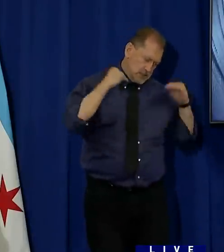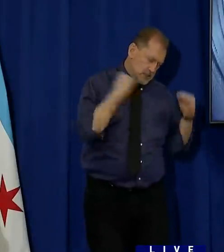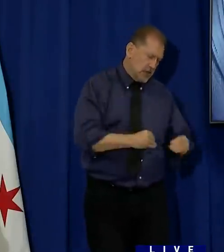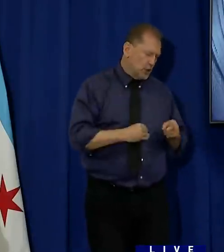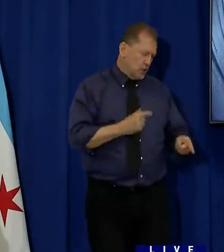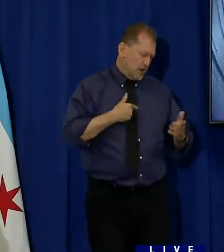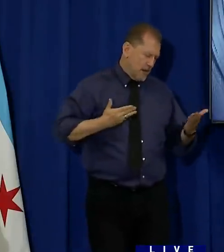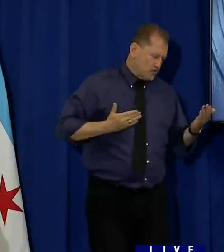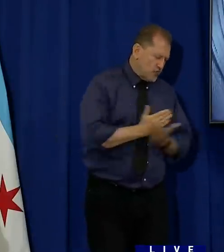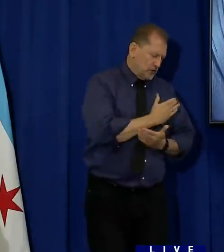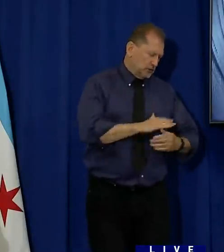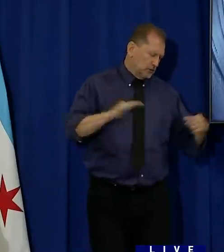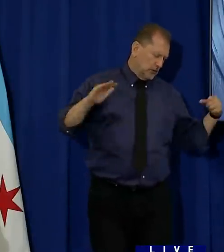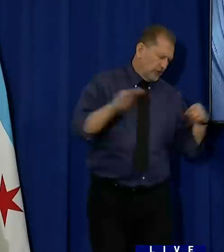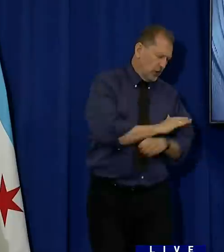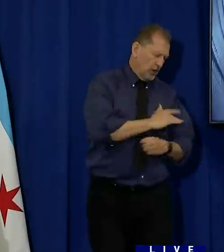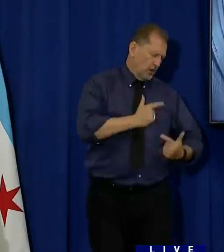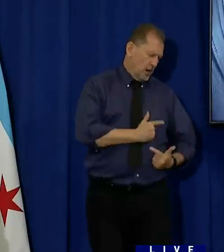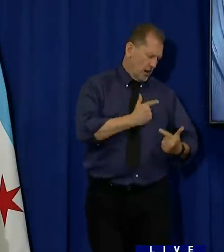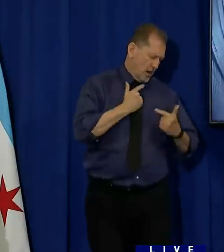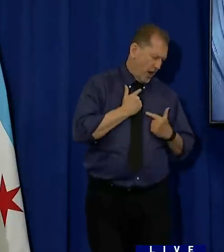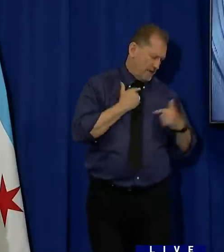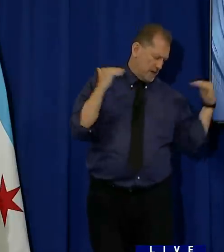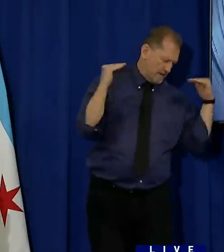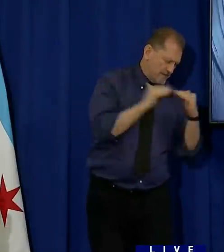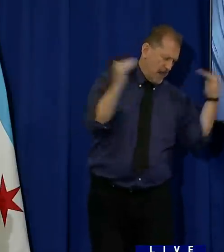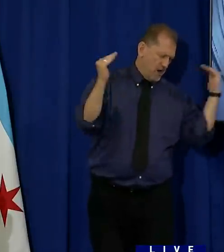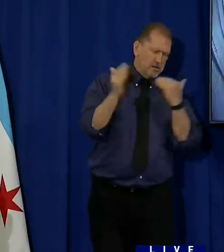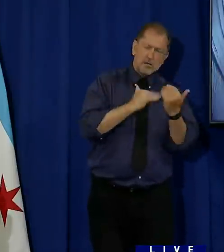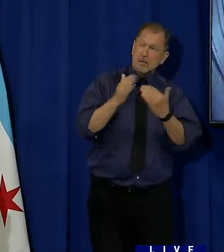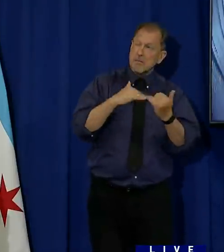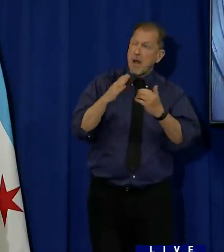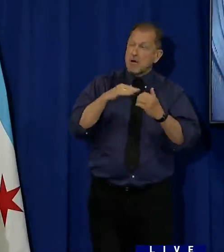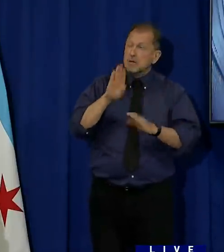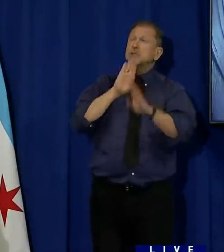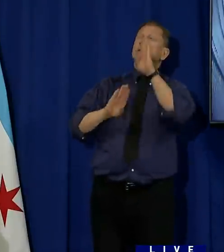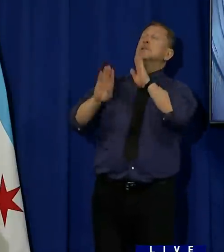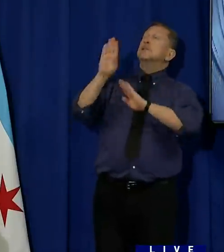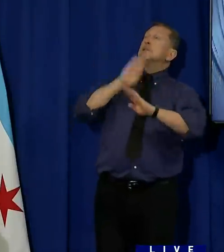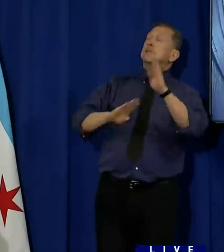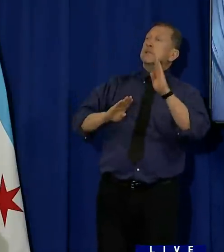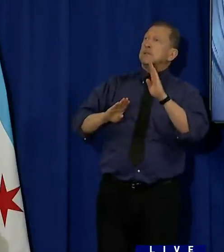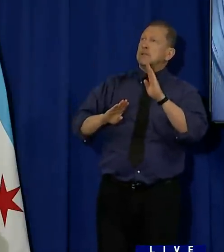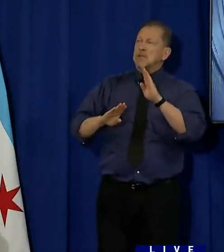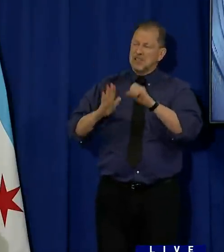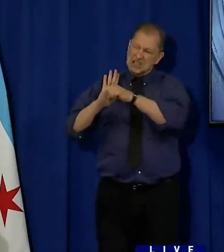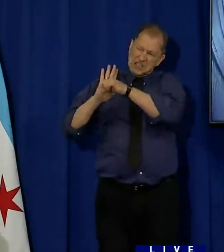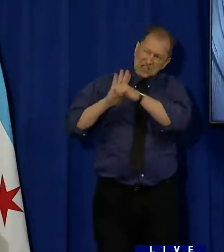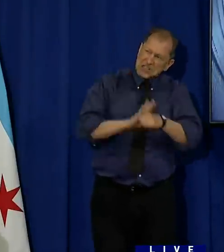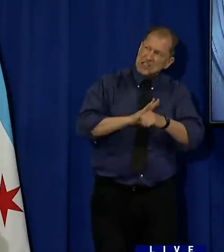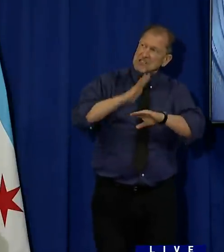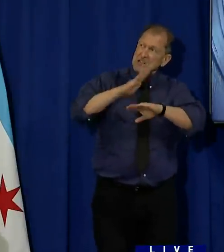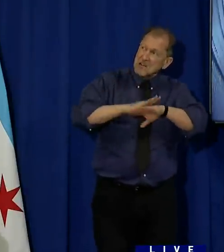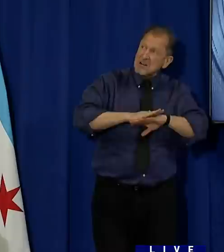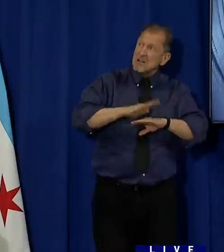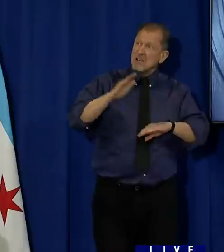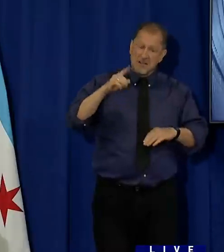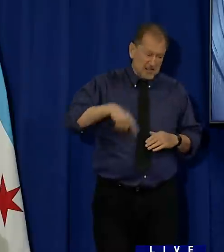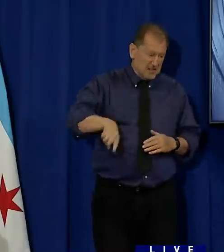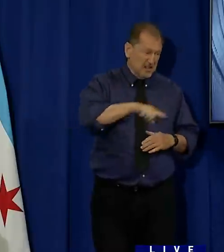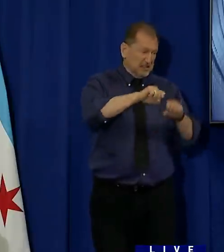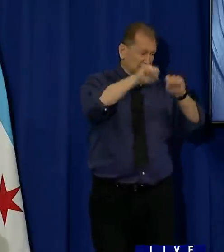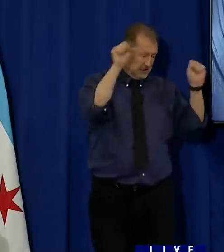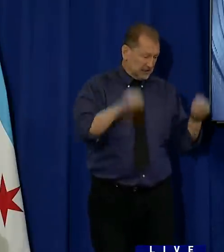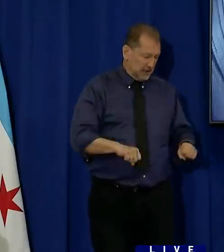and authentic lives, even in the face of these deeply ingrained and innately violent